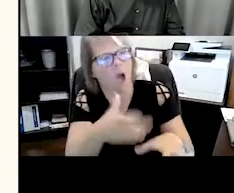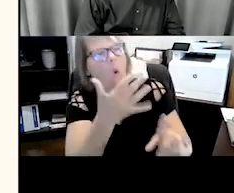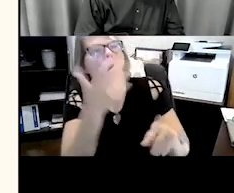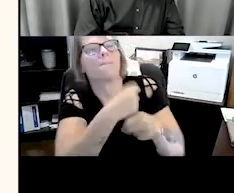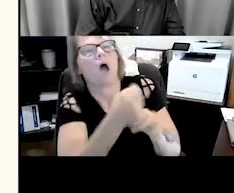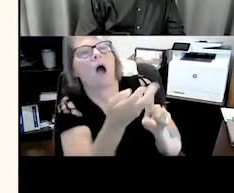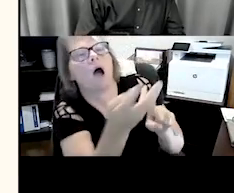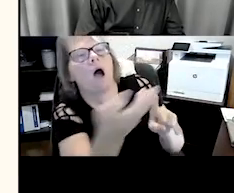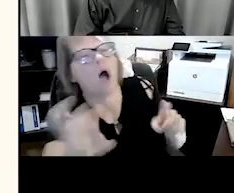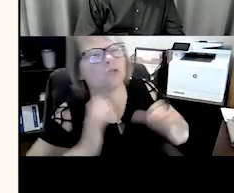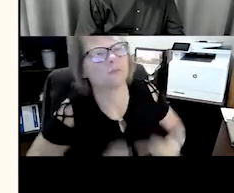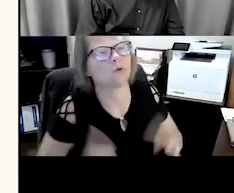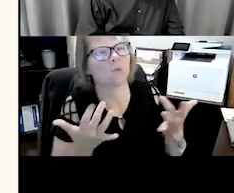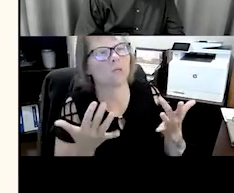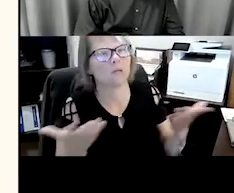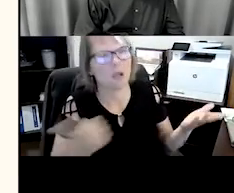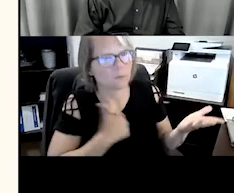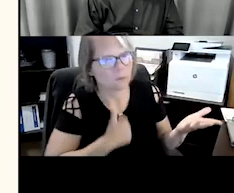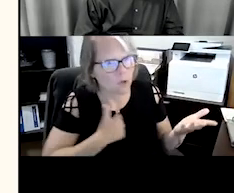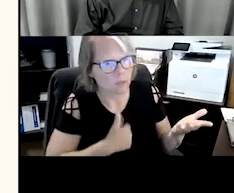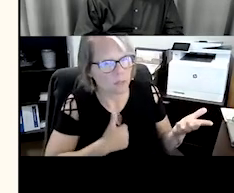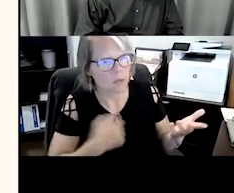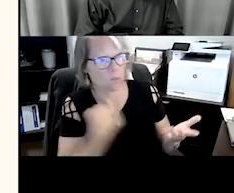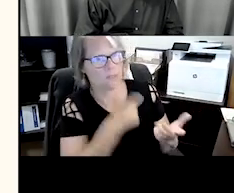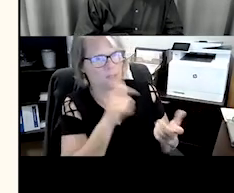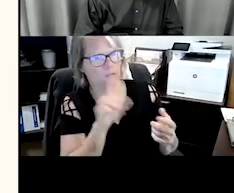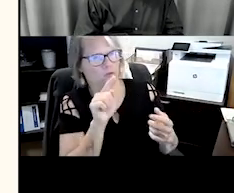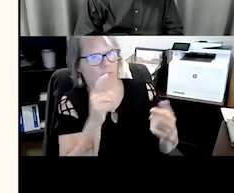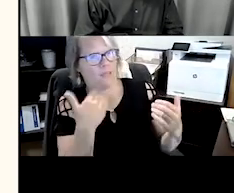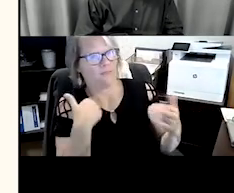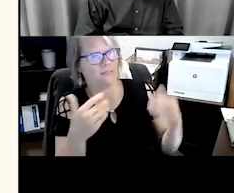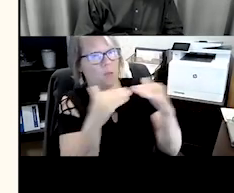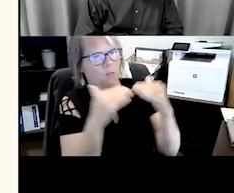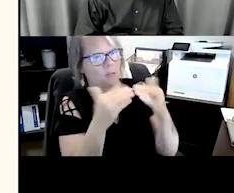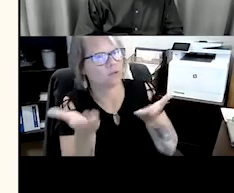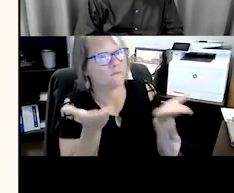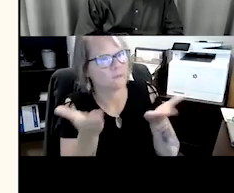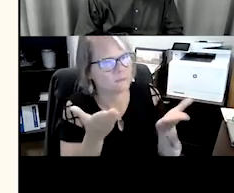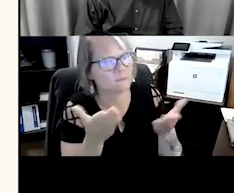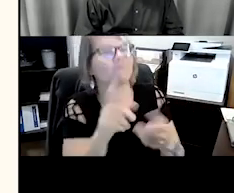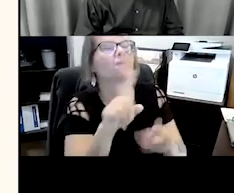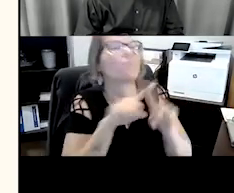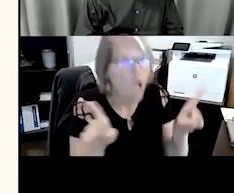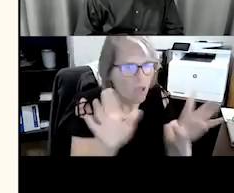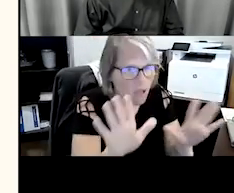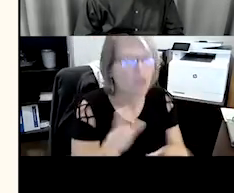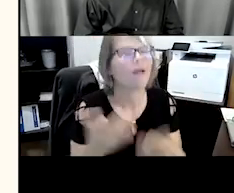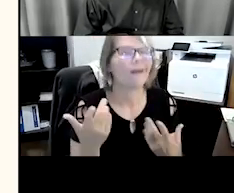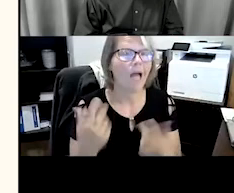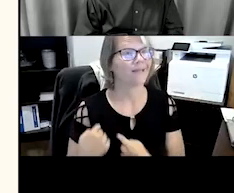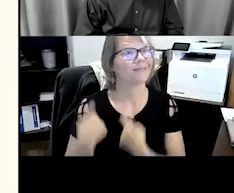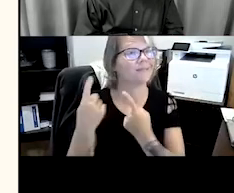time. They treat us like it's a big deal, And look, I'm aware you've got other customers, but I do